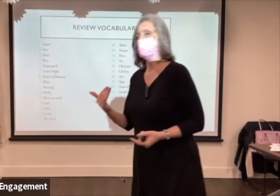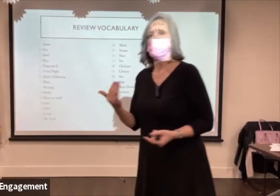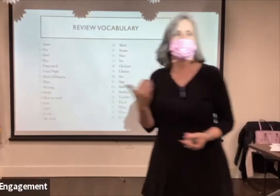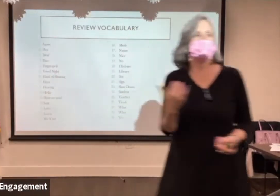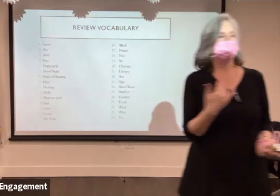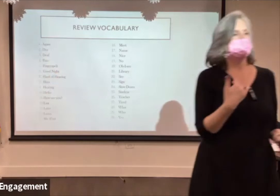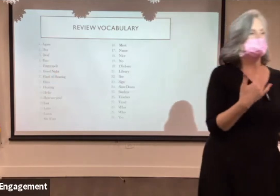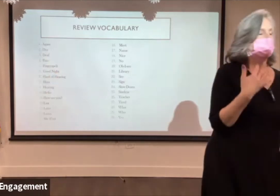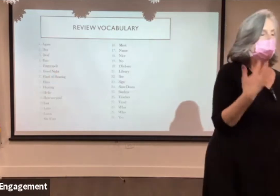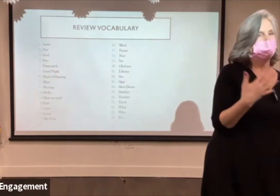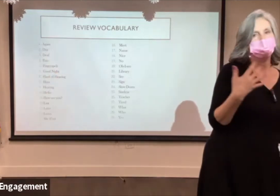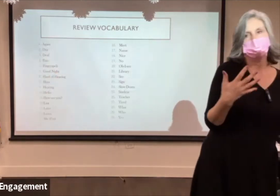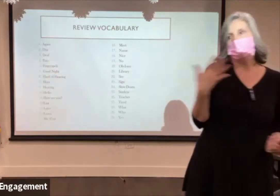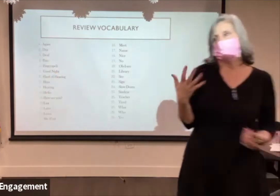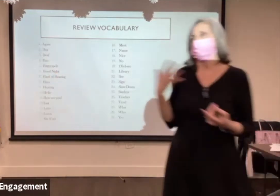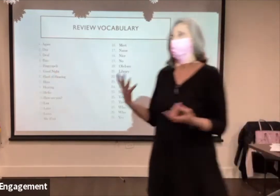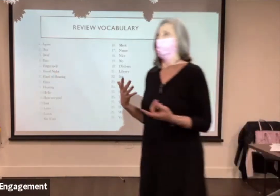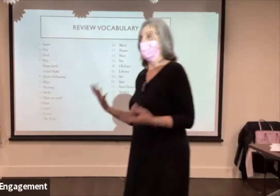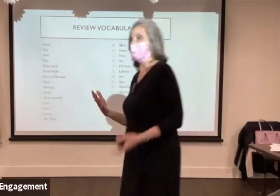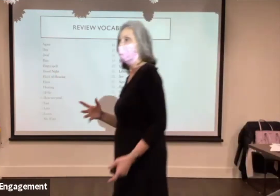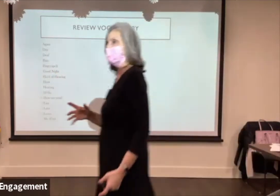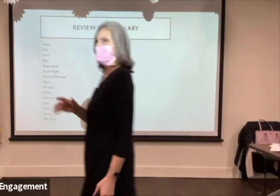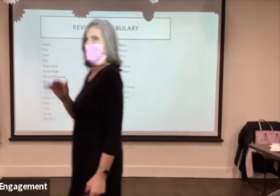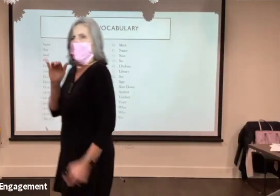something in sign language that's not positive or good,